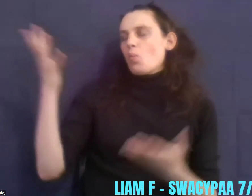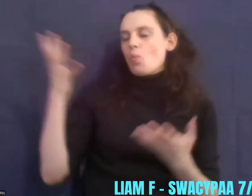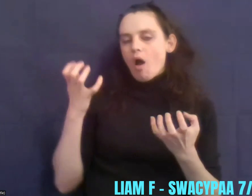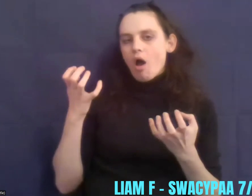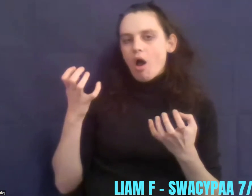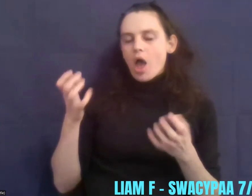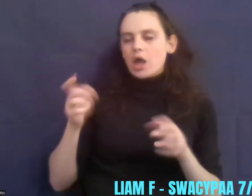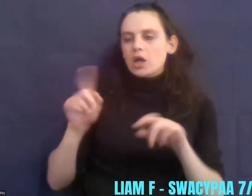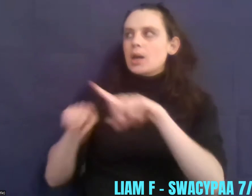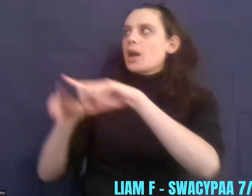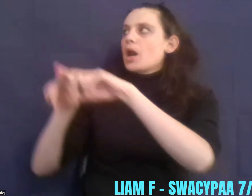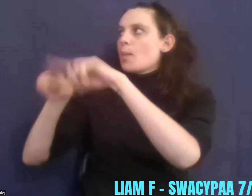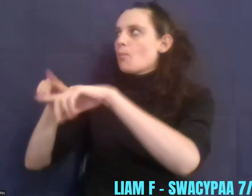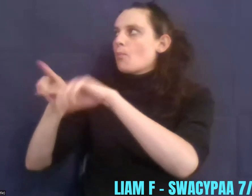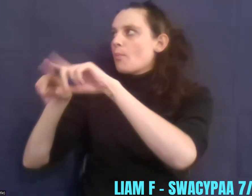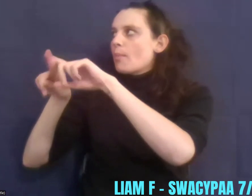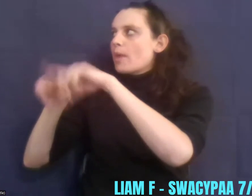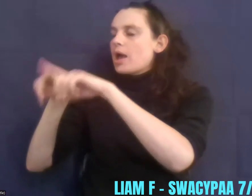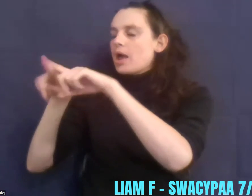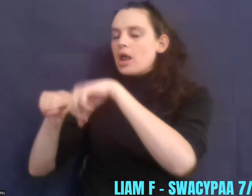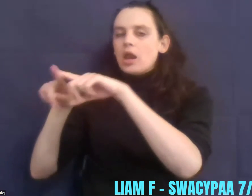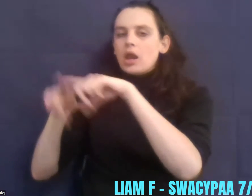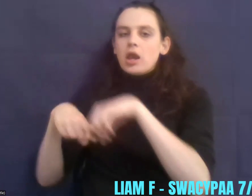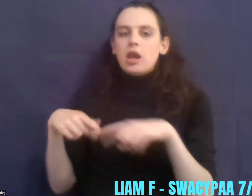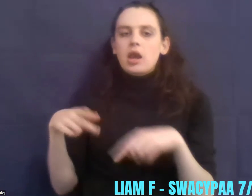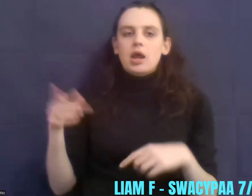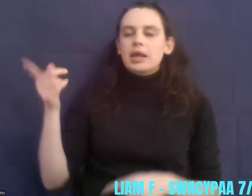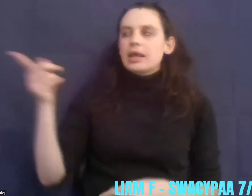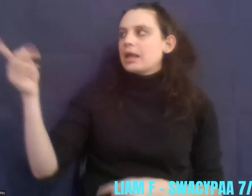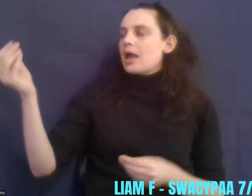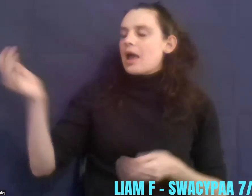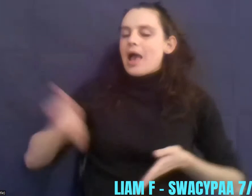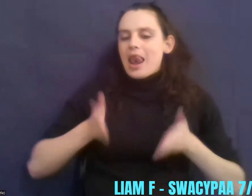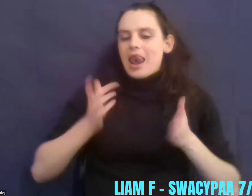enable us to match calamity with serenity? Um,